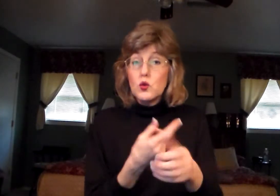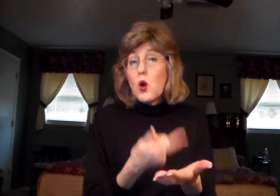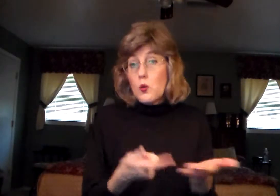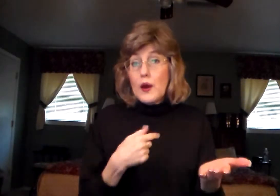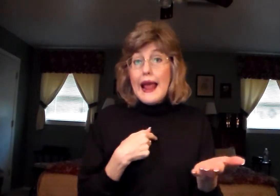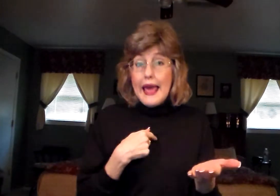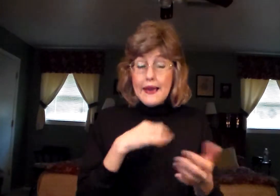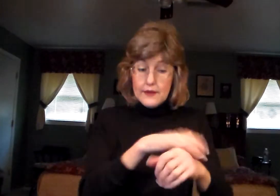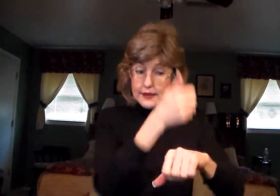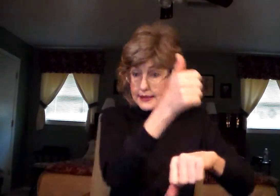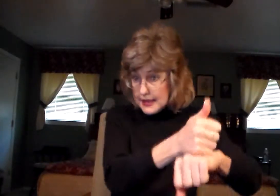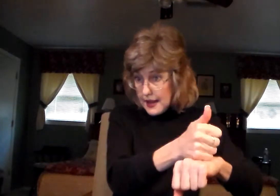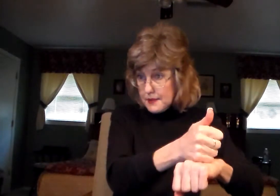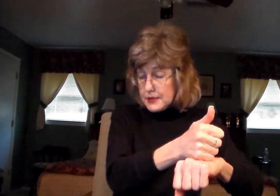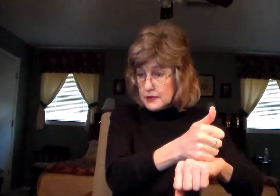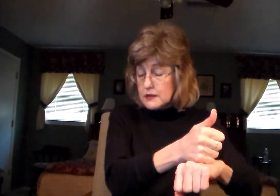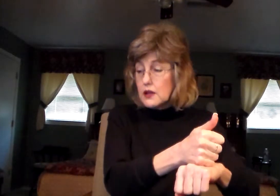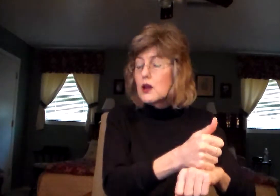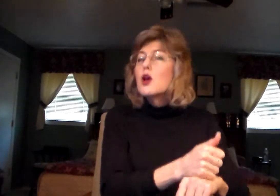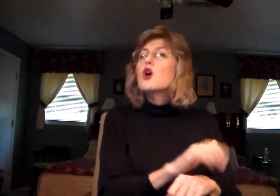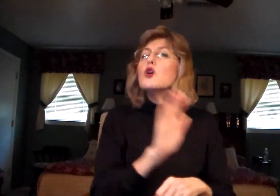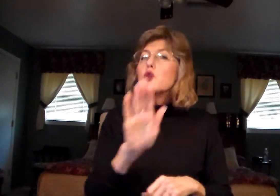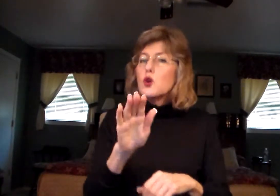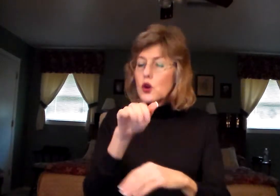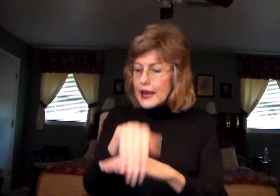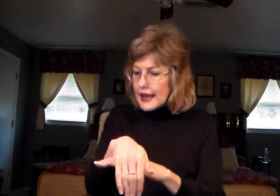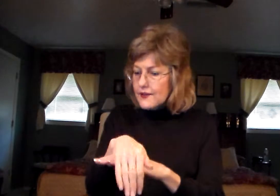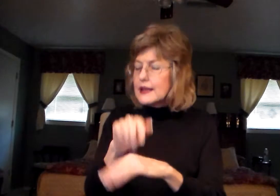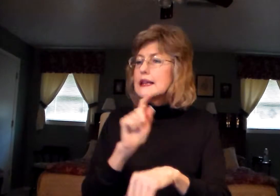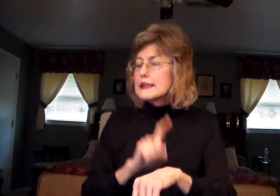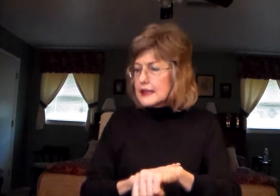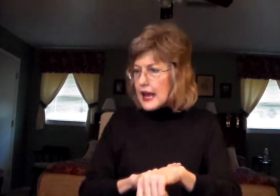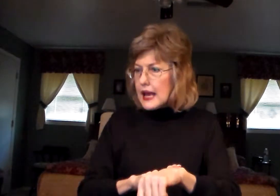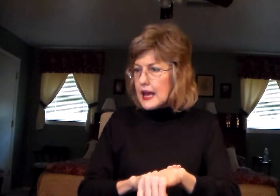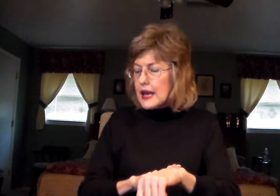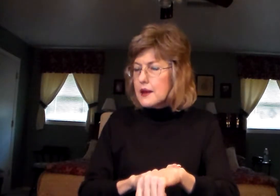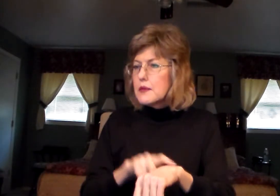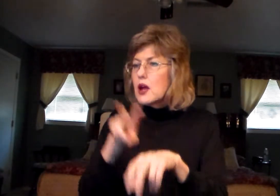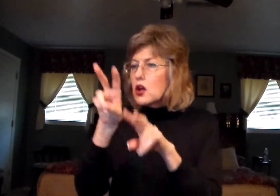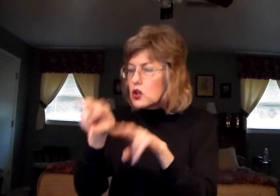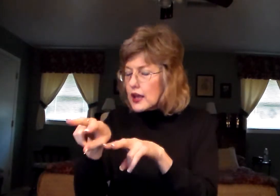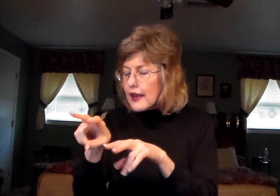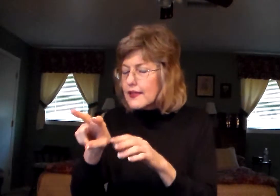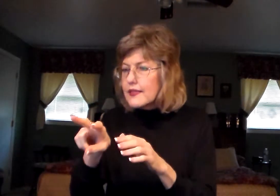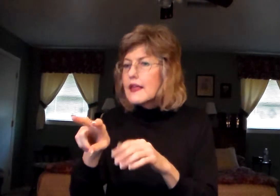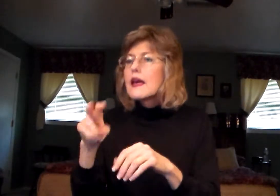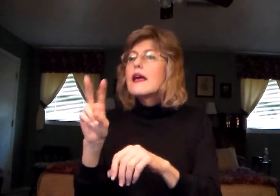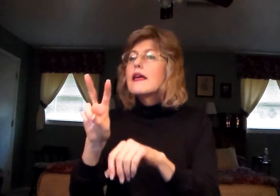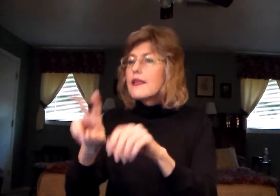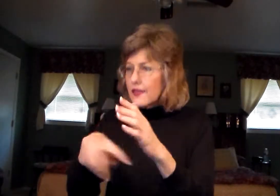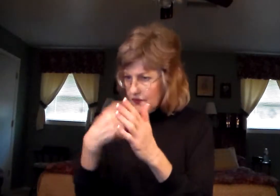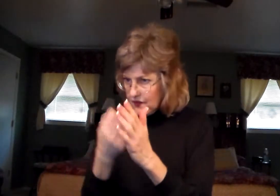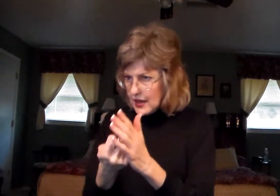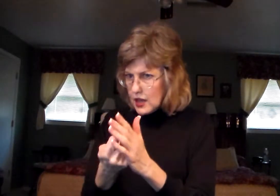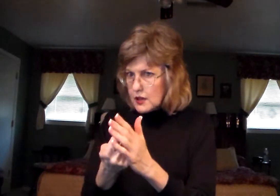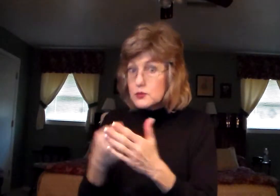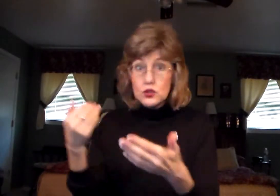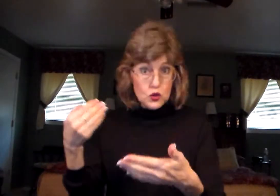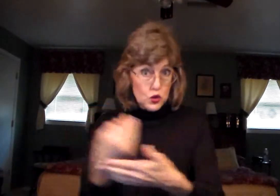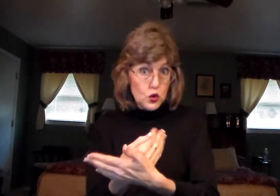use your evening time to watch some videos about some new material. So what you want to do